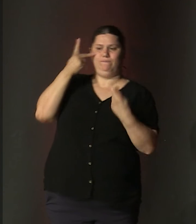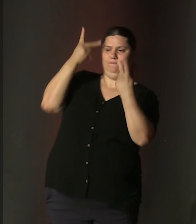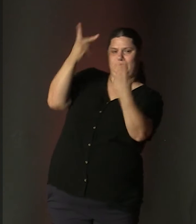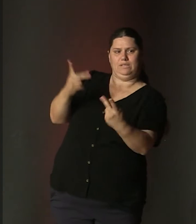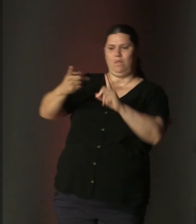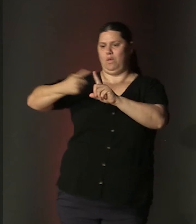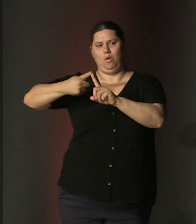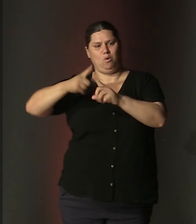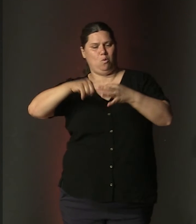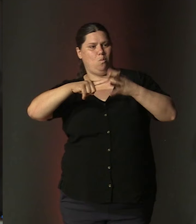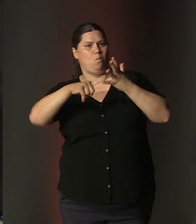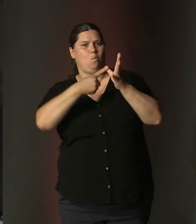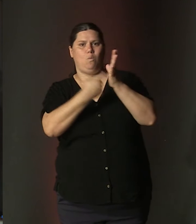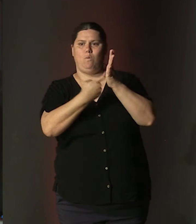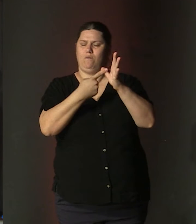local quarry.